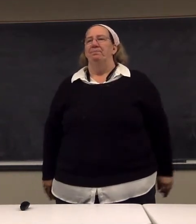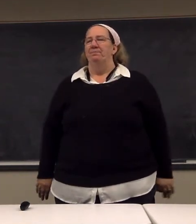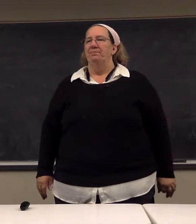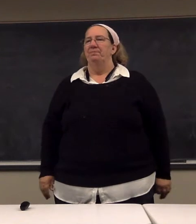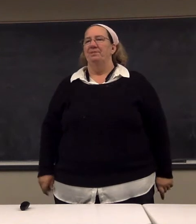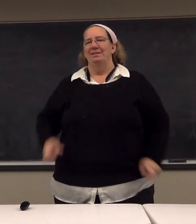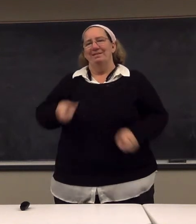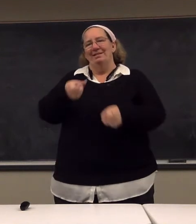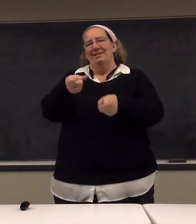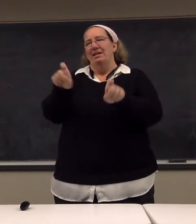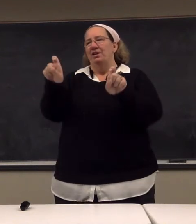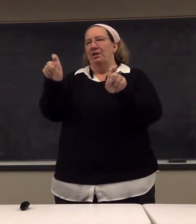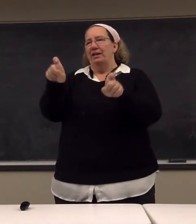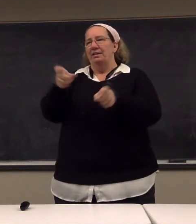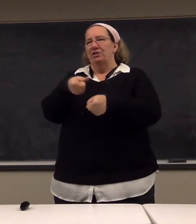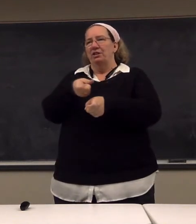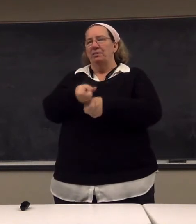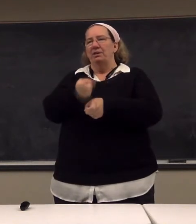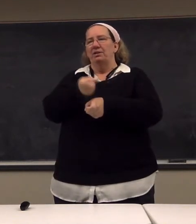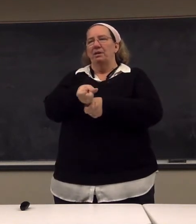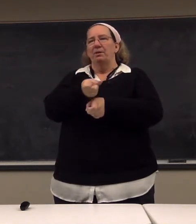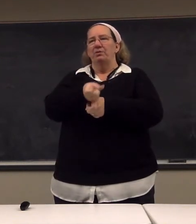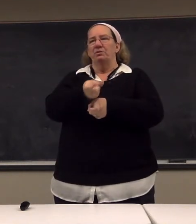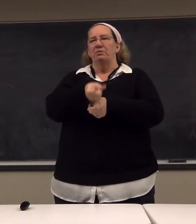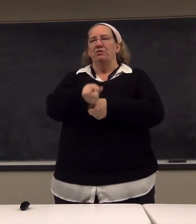teasing. Your X hand shape and the dominant one just moves off.